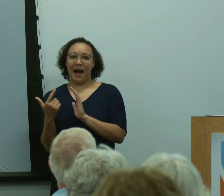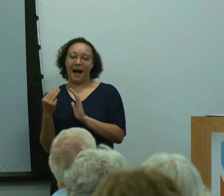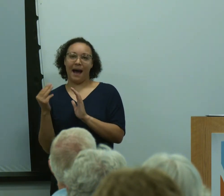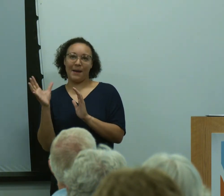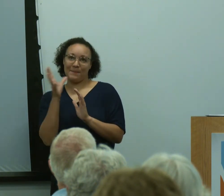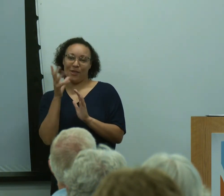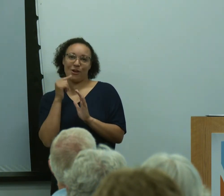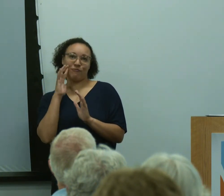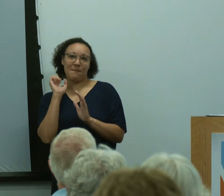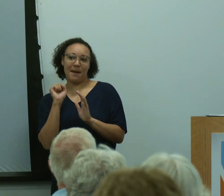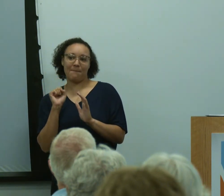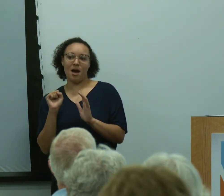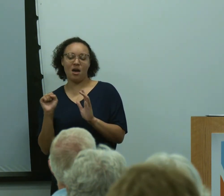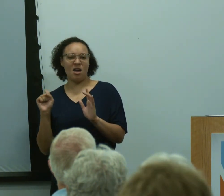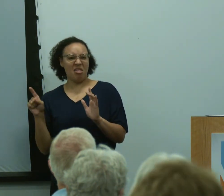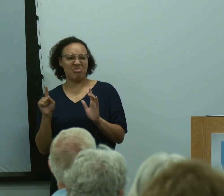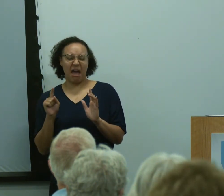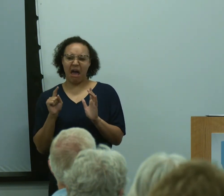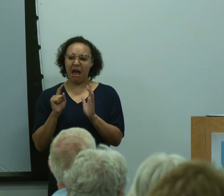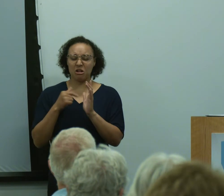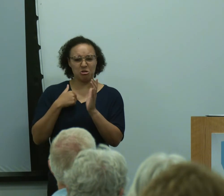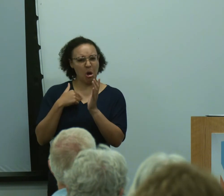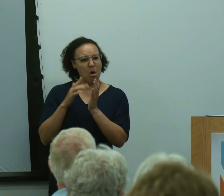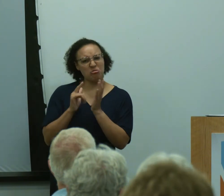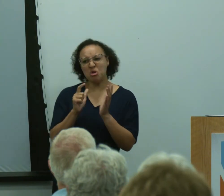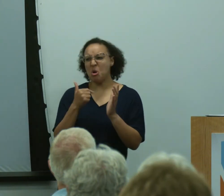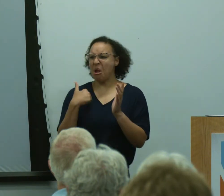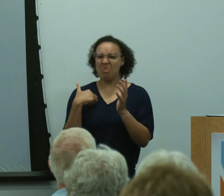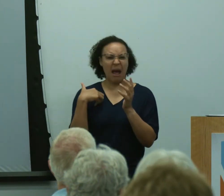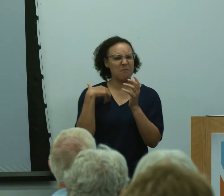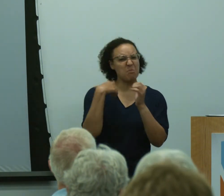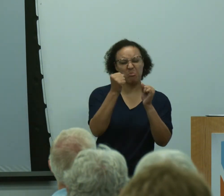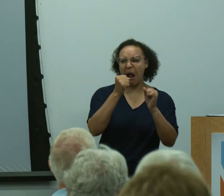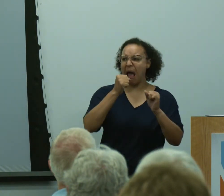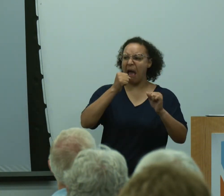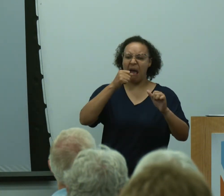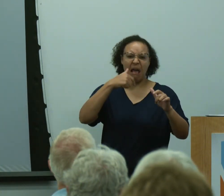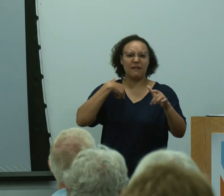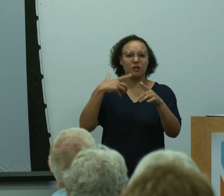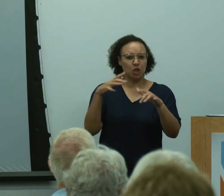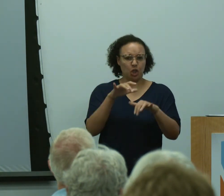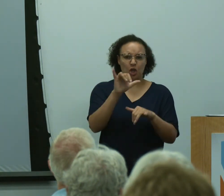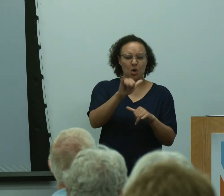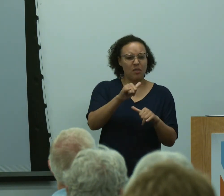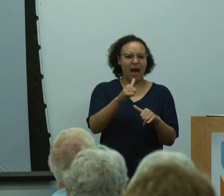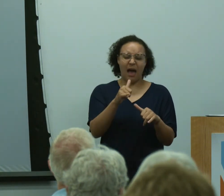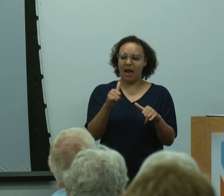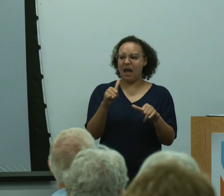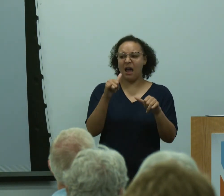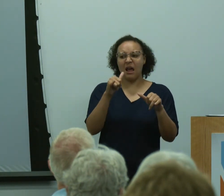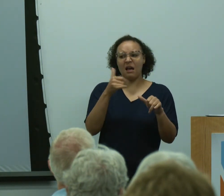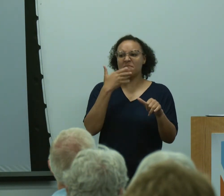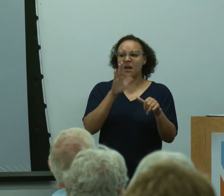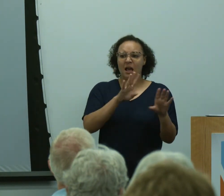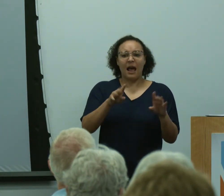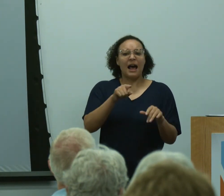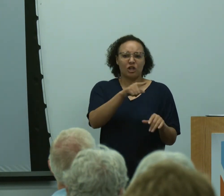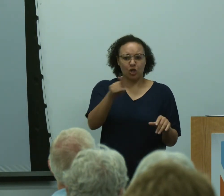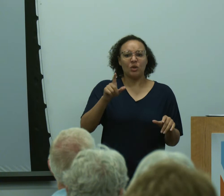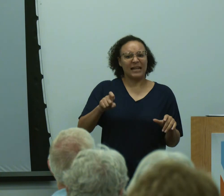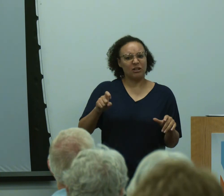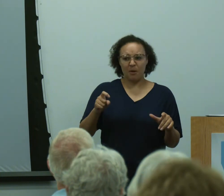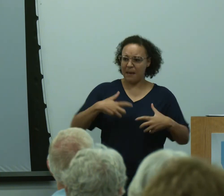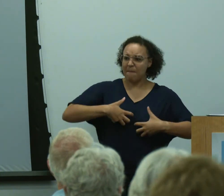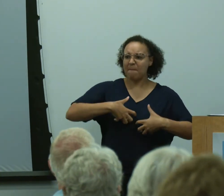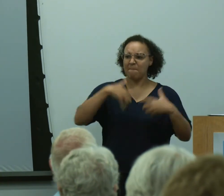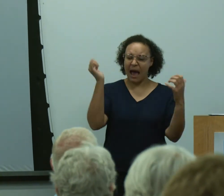ought to have, they have the audacity and the mitigated gall to do what they did. You need to be upset And as someone in the movie said, you'd be mad as hell. Thank you